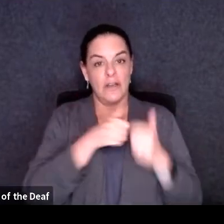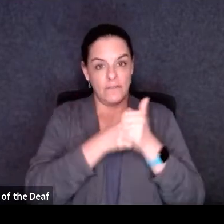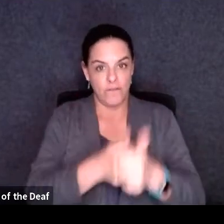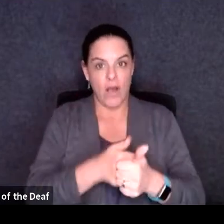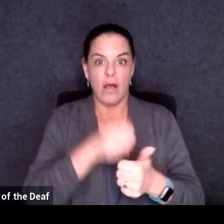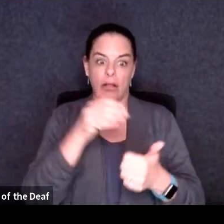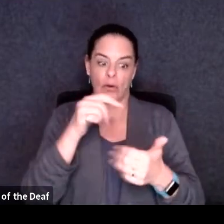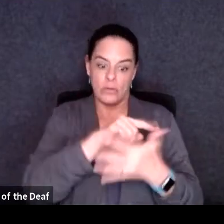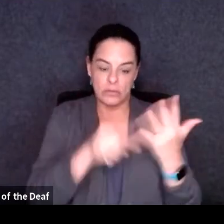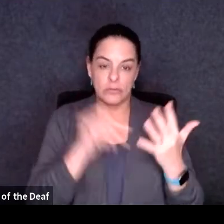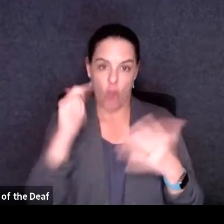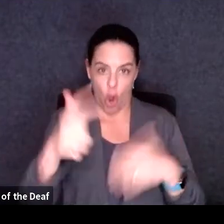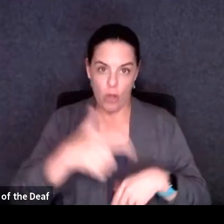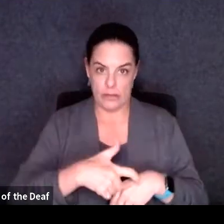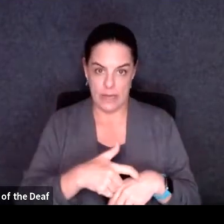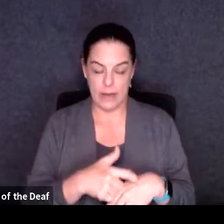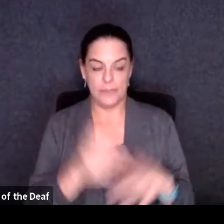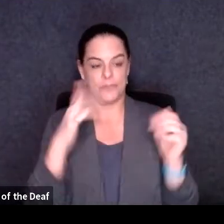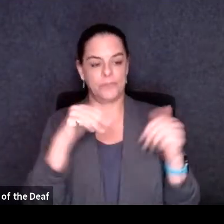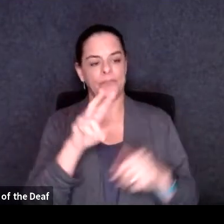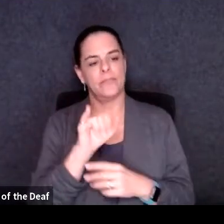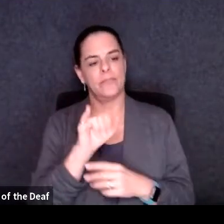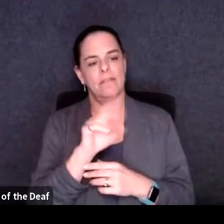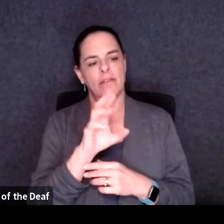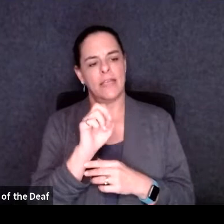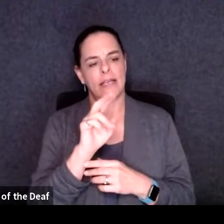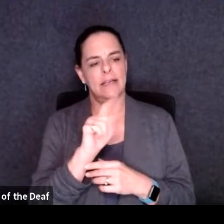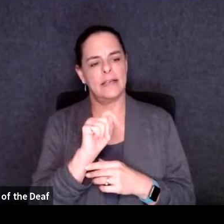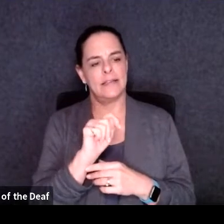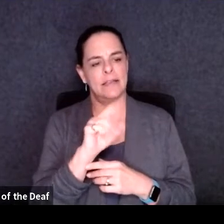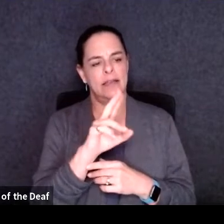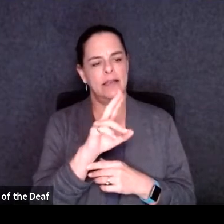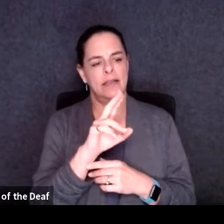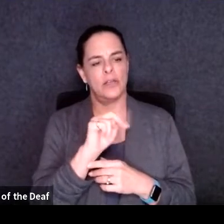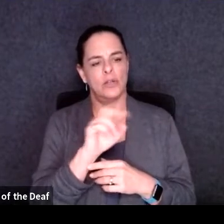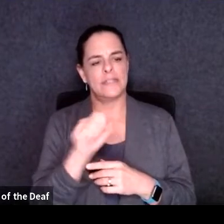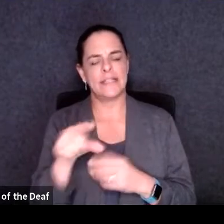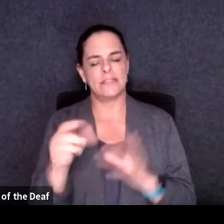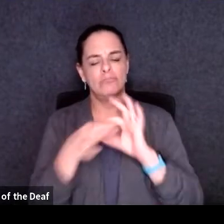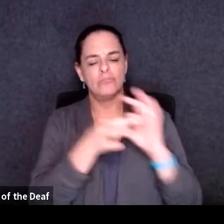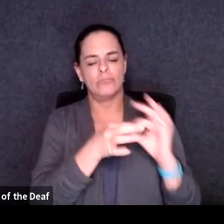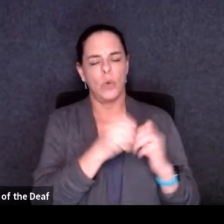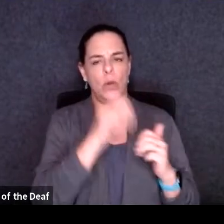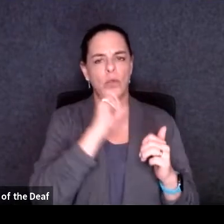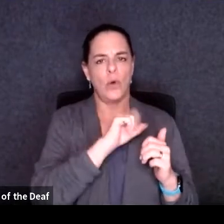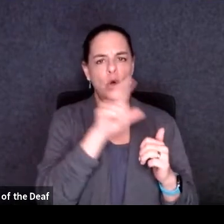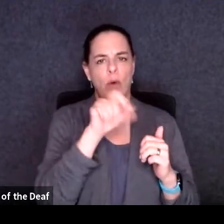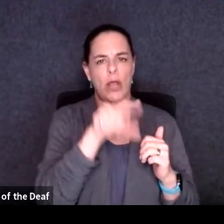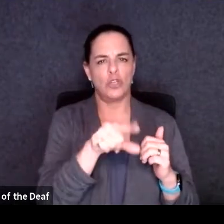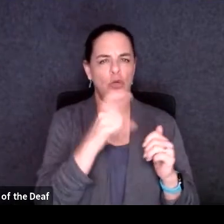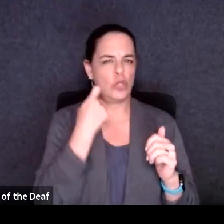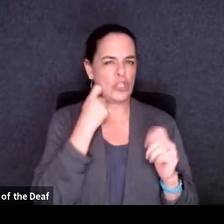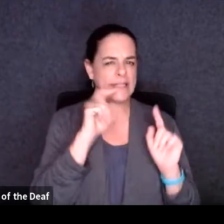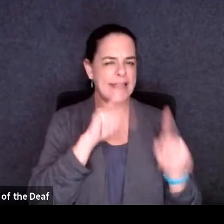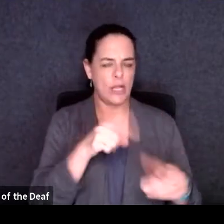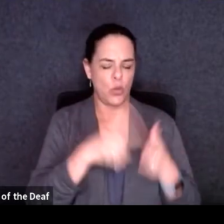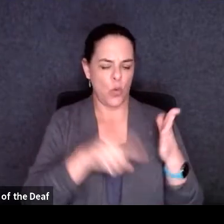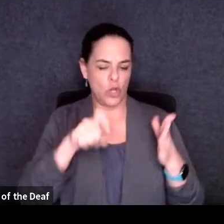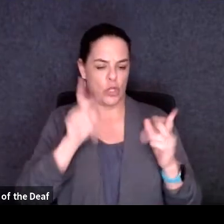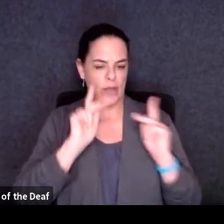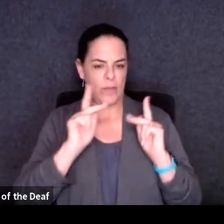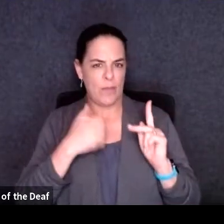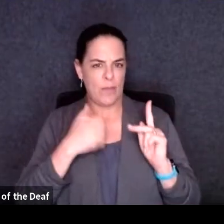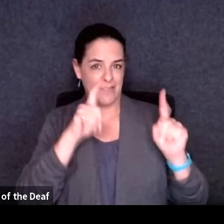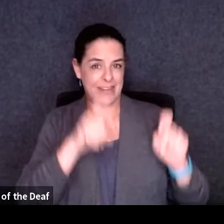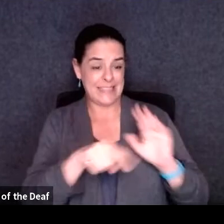time. Vincent with the Sentinel, he says his question goes hand in hand with the previous question you just asked or answered. What should people who have